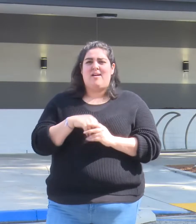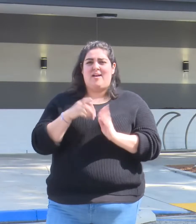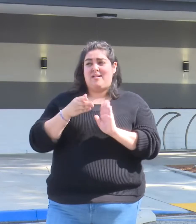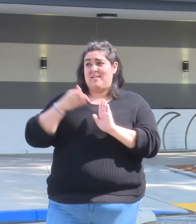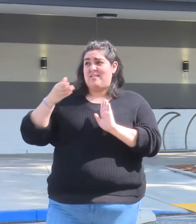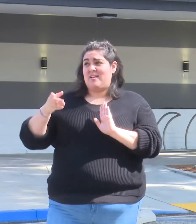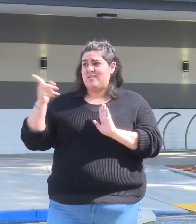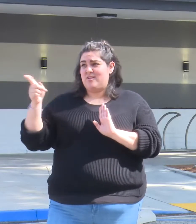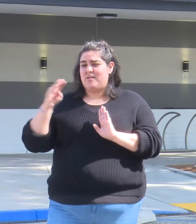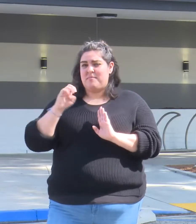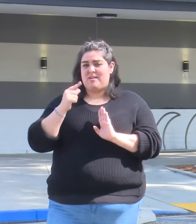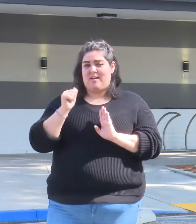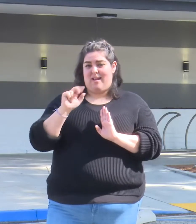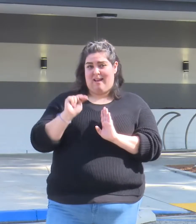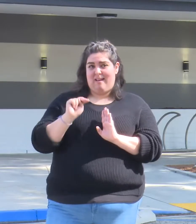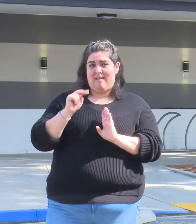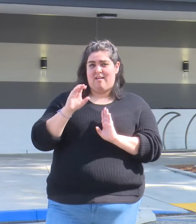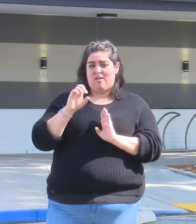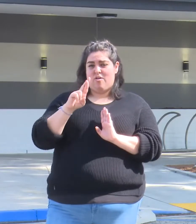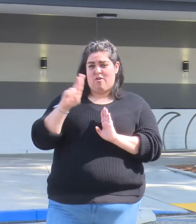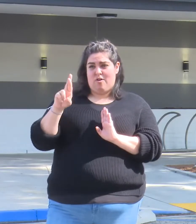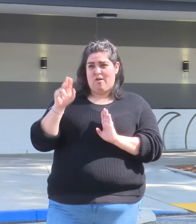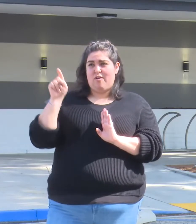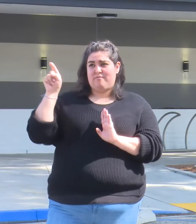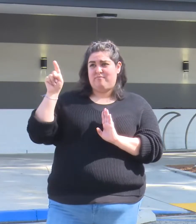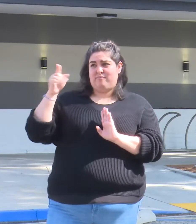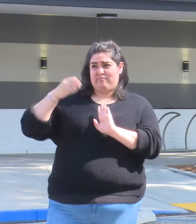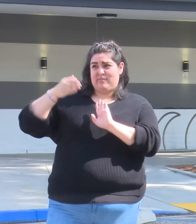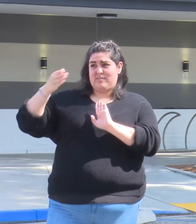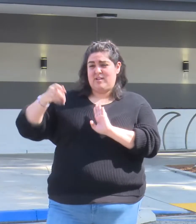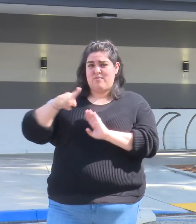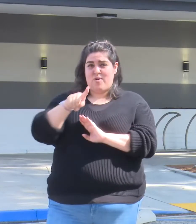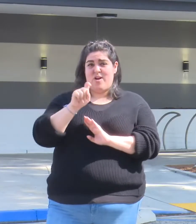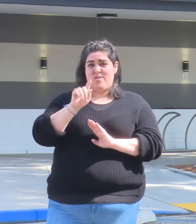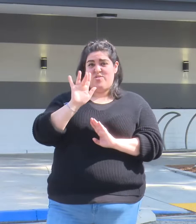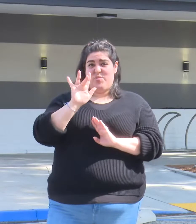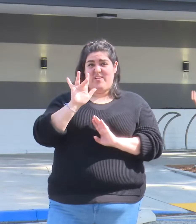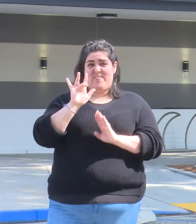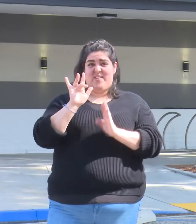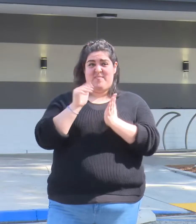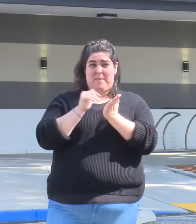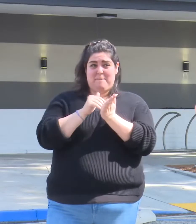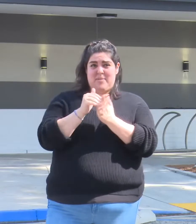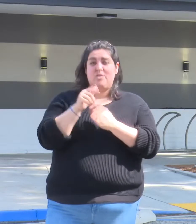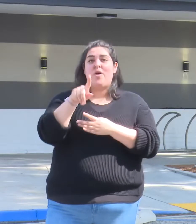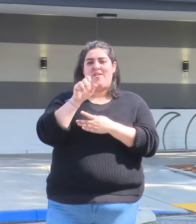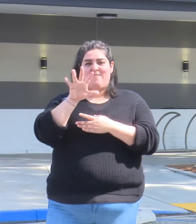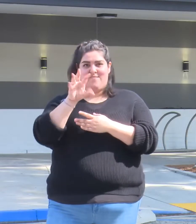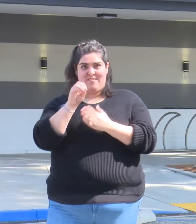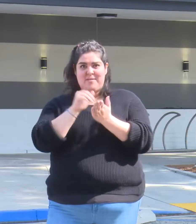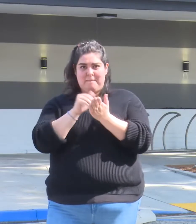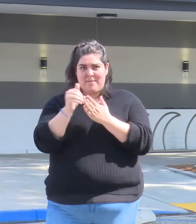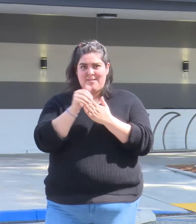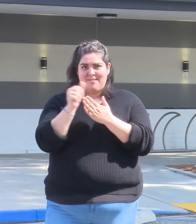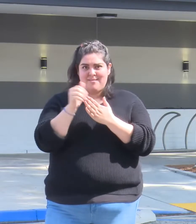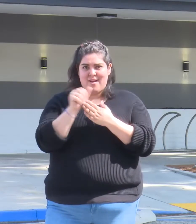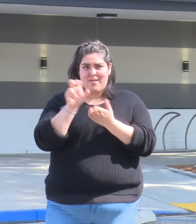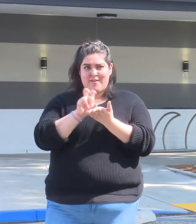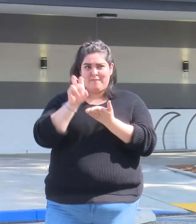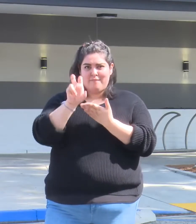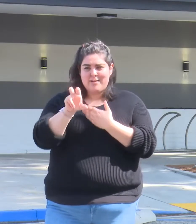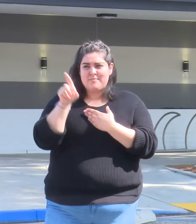And let's hear it from Megan Kerr, right next door, $125 million, $150 million investment at Jordan High